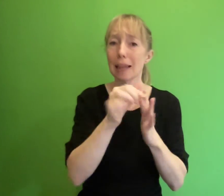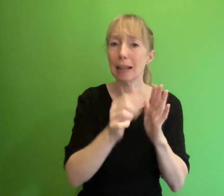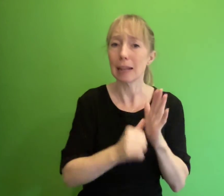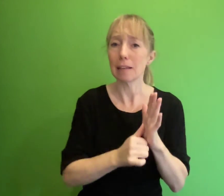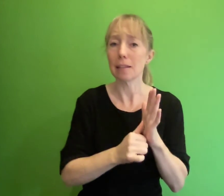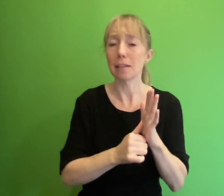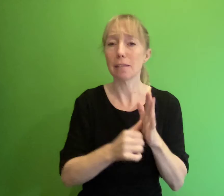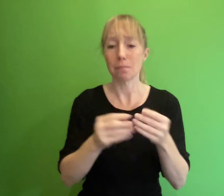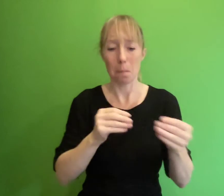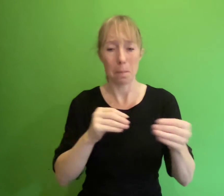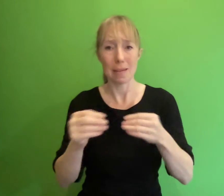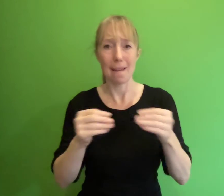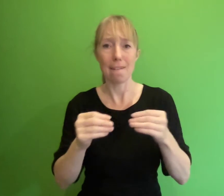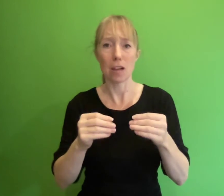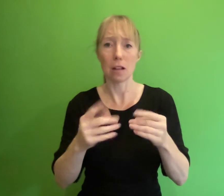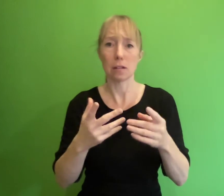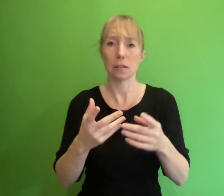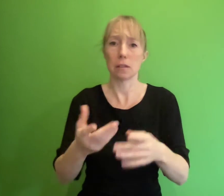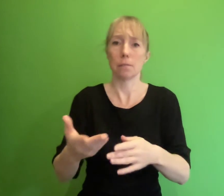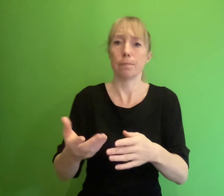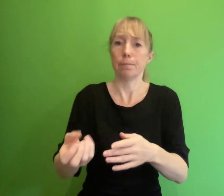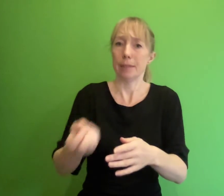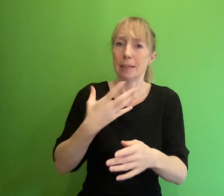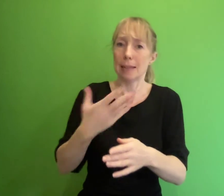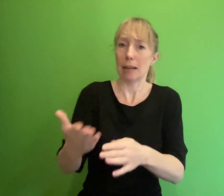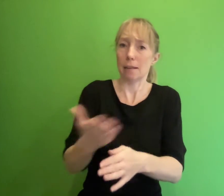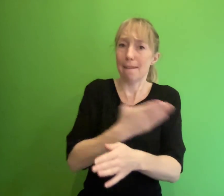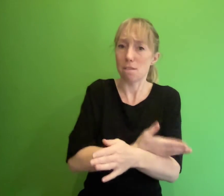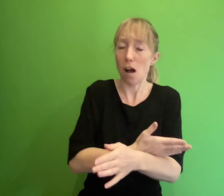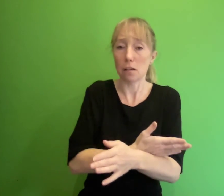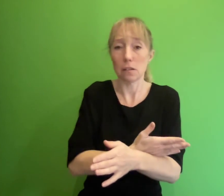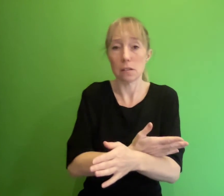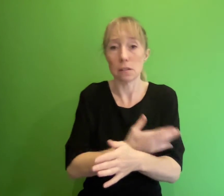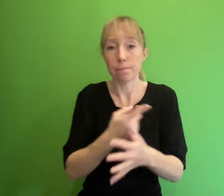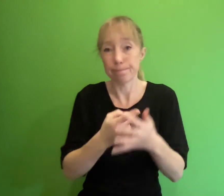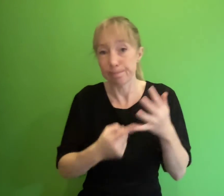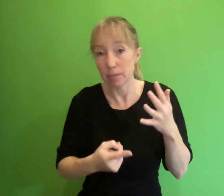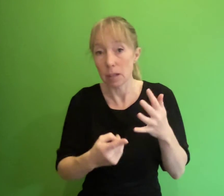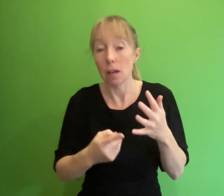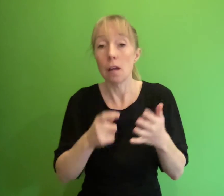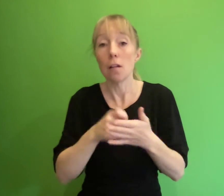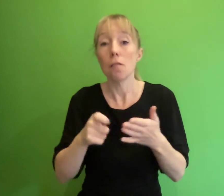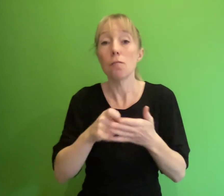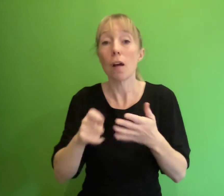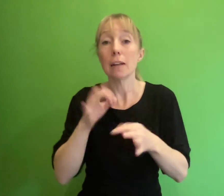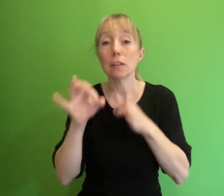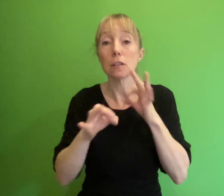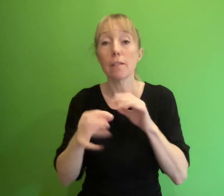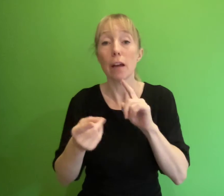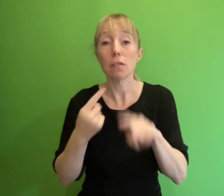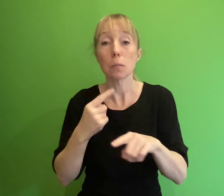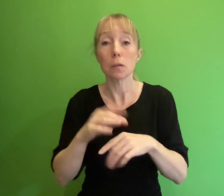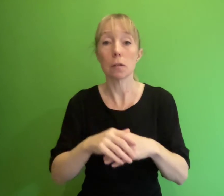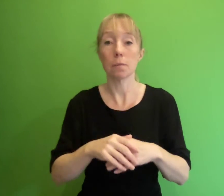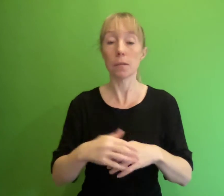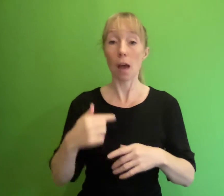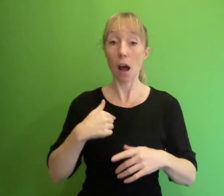well in advance, etc. Writers' Survey Respondent. I won an award which involved doing a